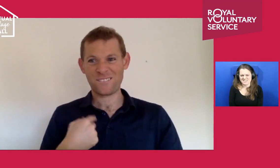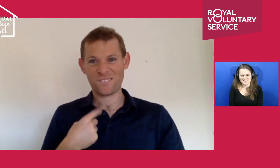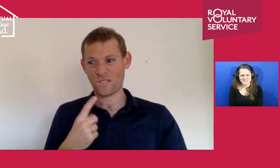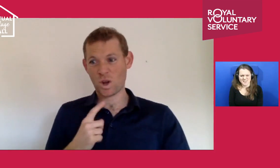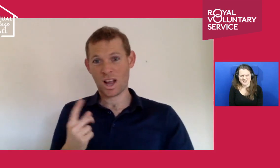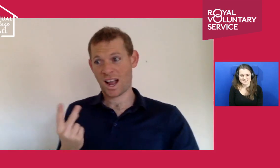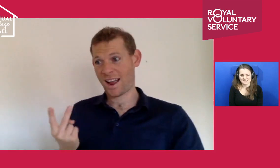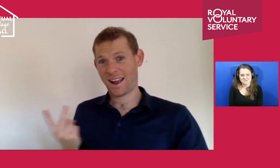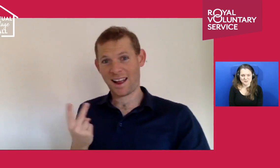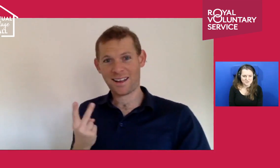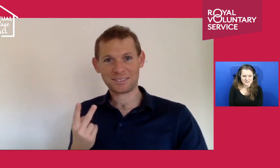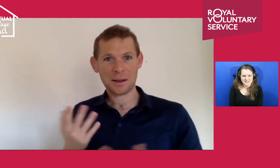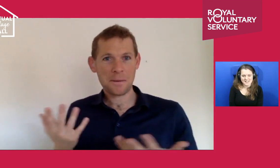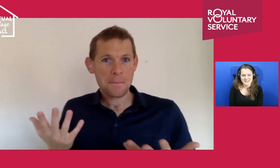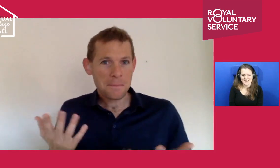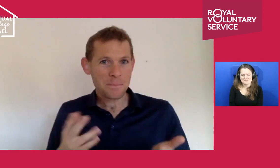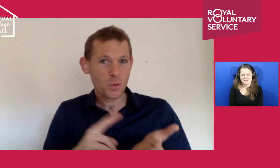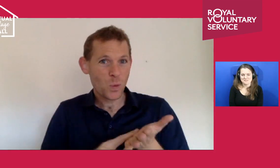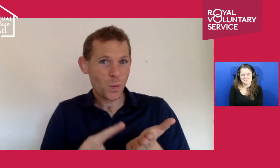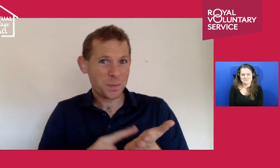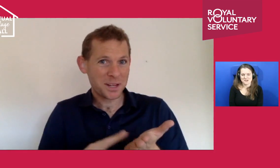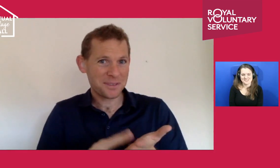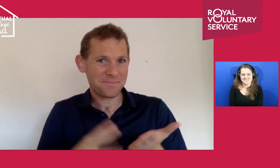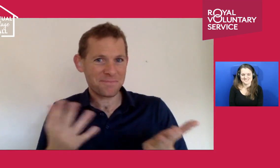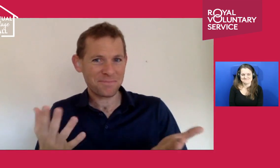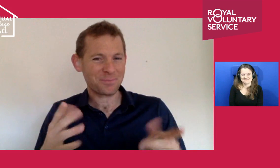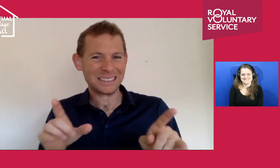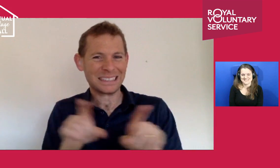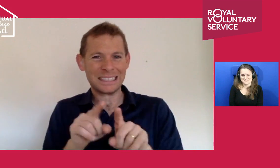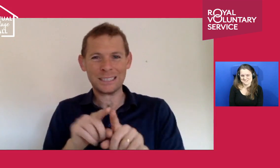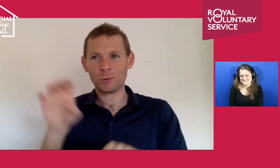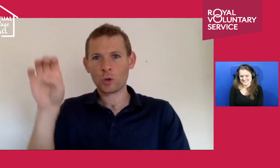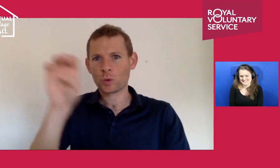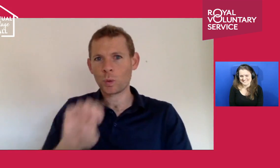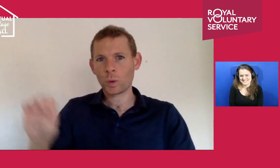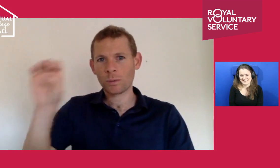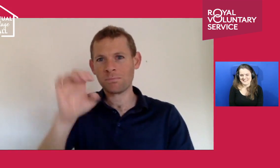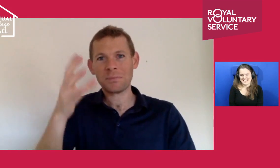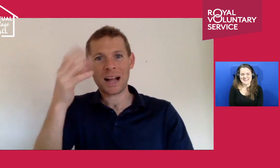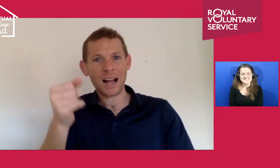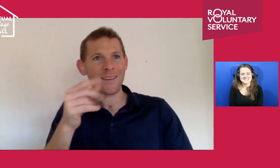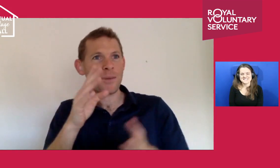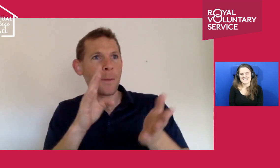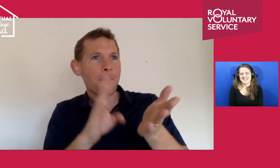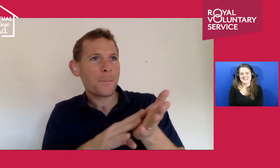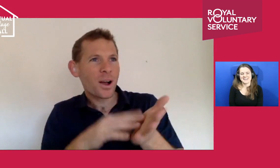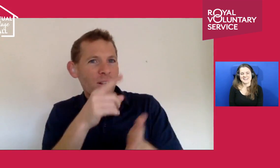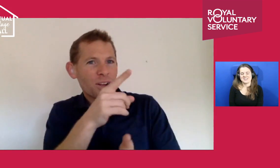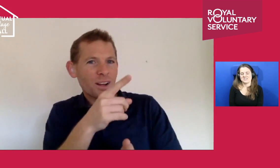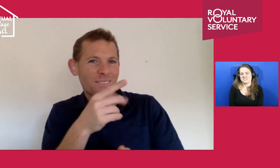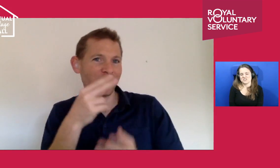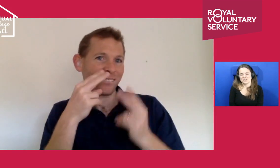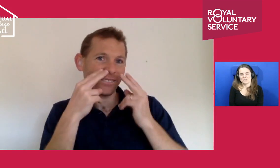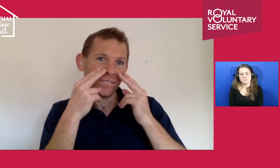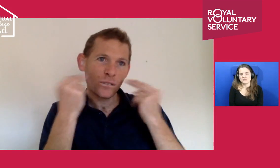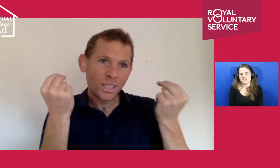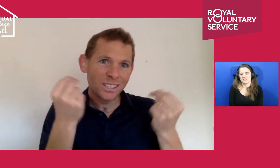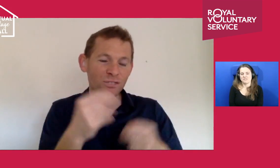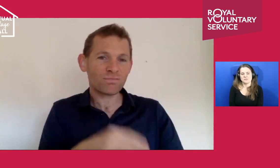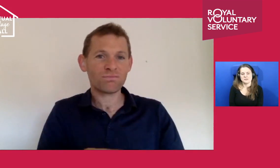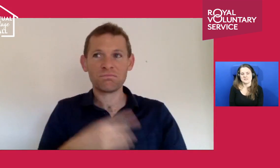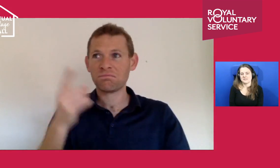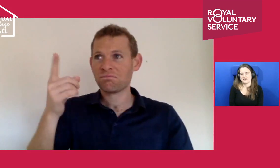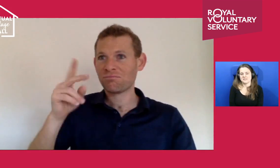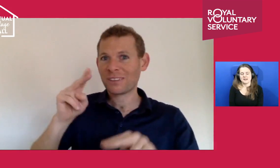they can sign so fluently, but for us, that's normal. It's just like, in Europe, you